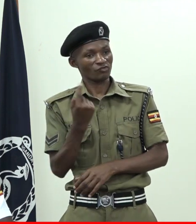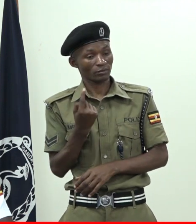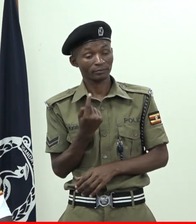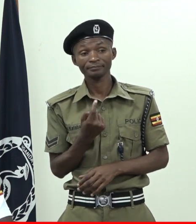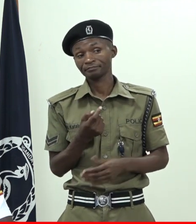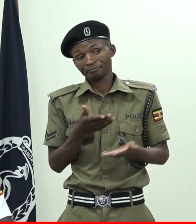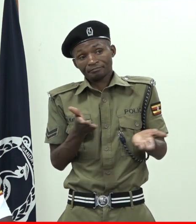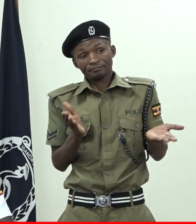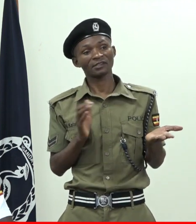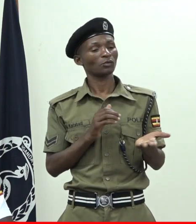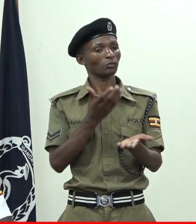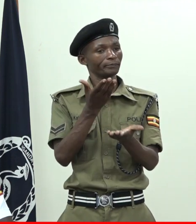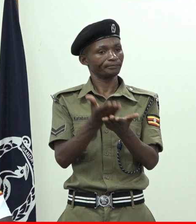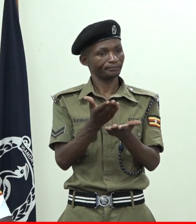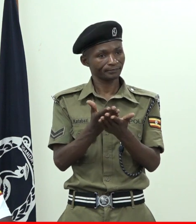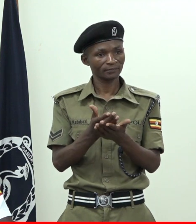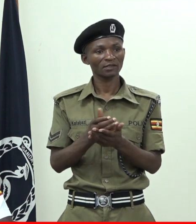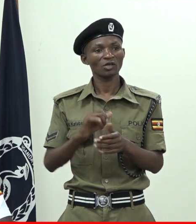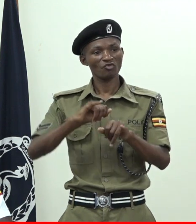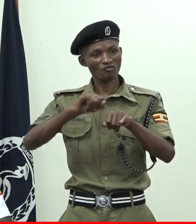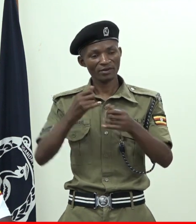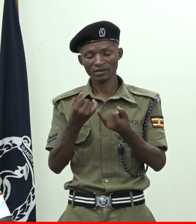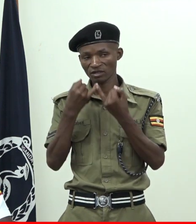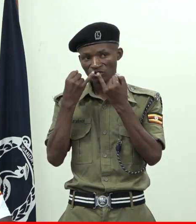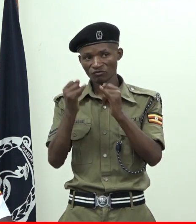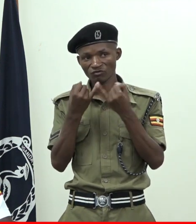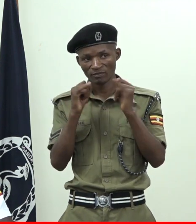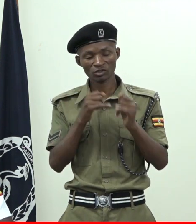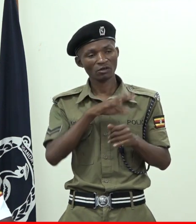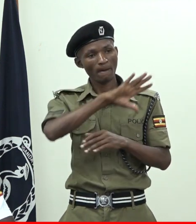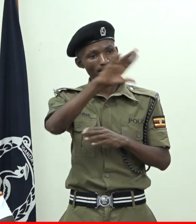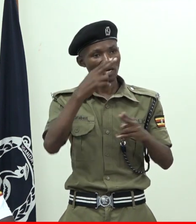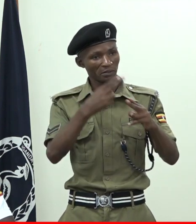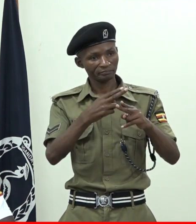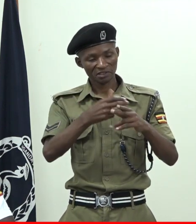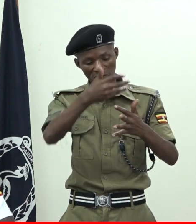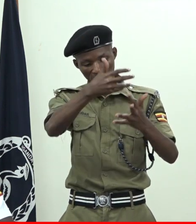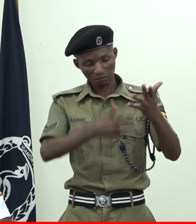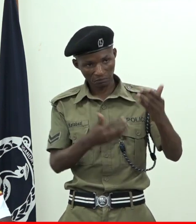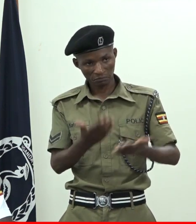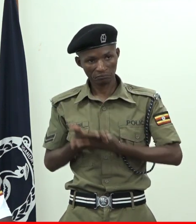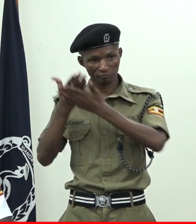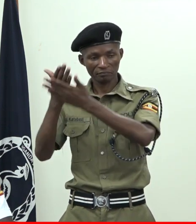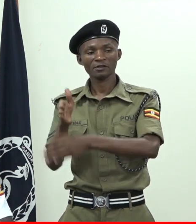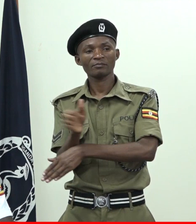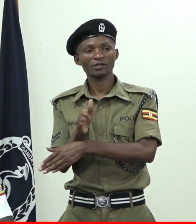sure your information is submitted at the Ministry of Gender, Labor and Social Development